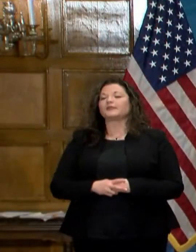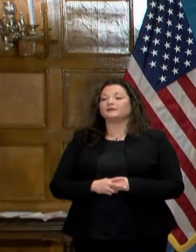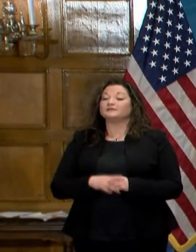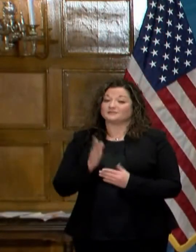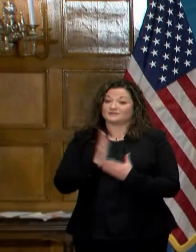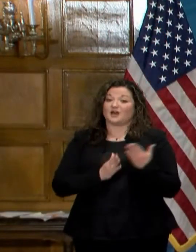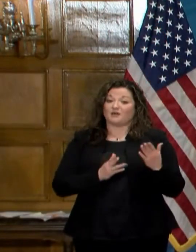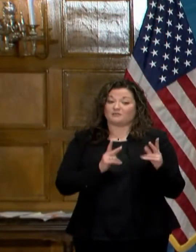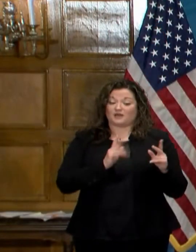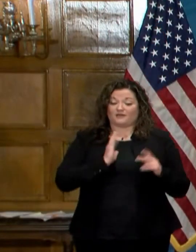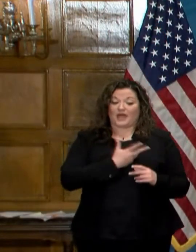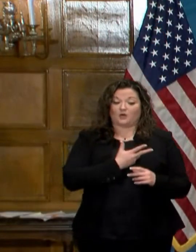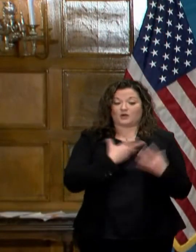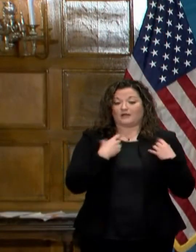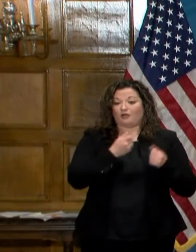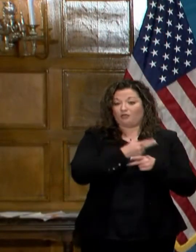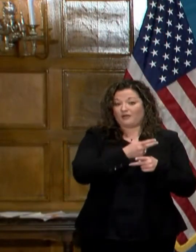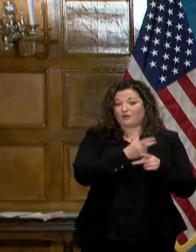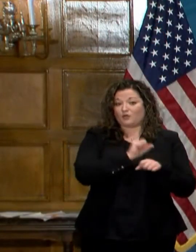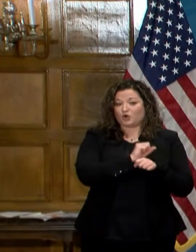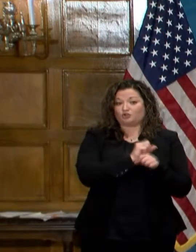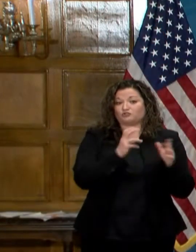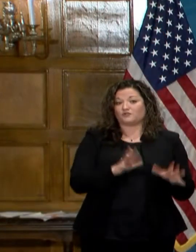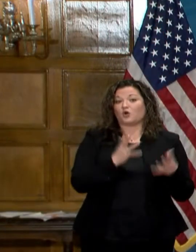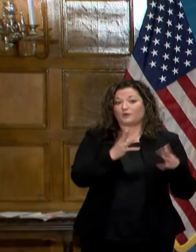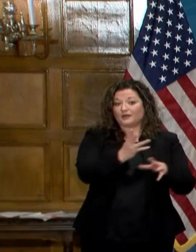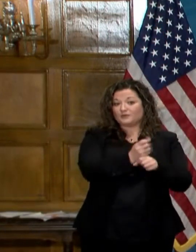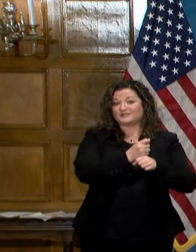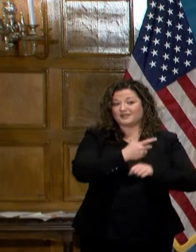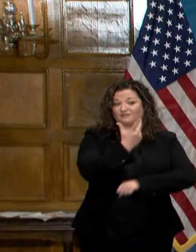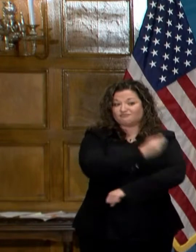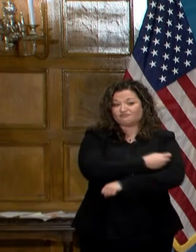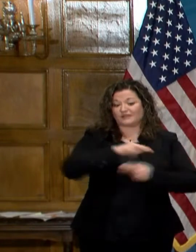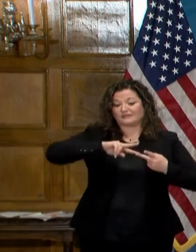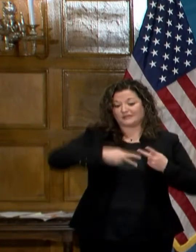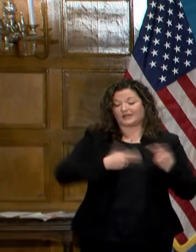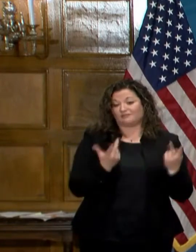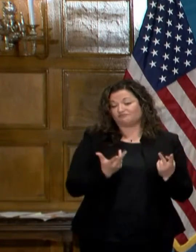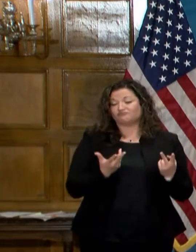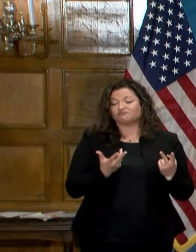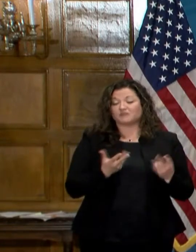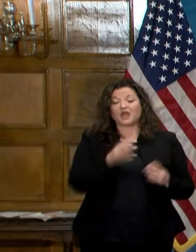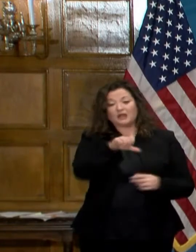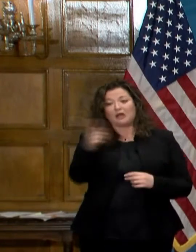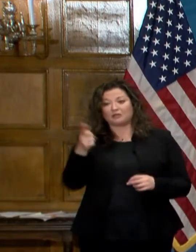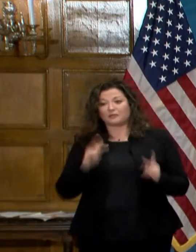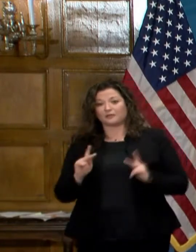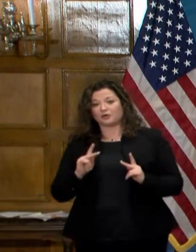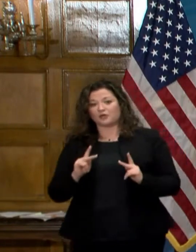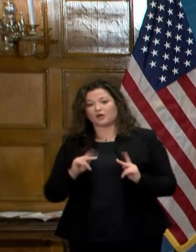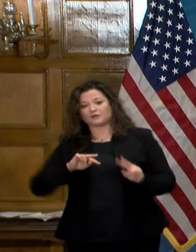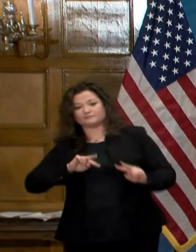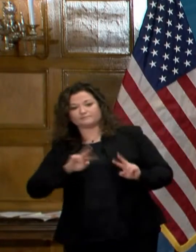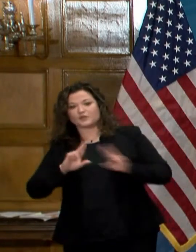second dose. Some healthcare workers have, others are in line for it. And so